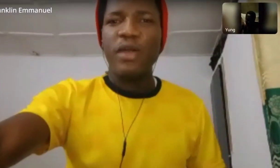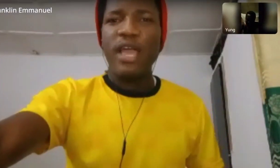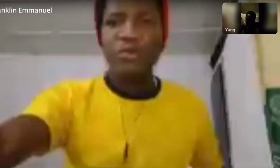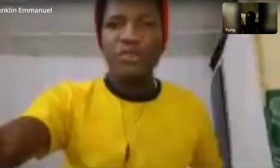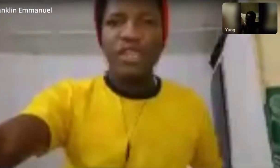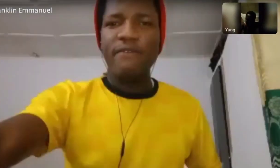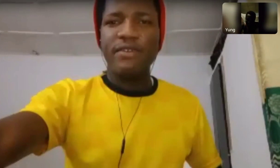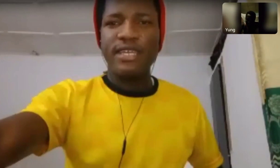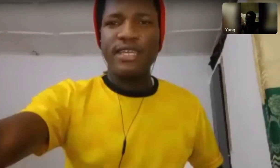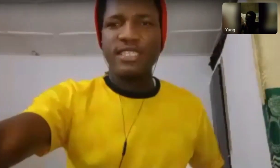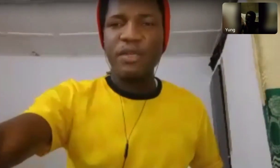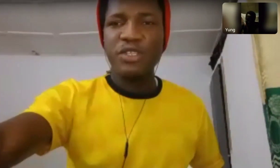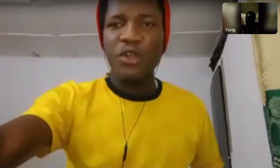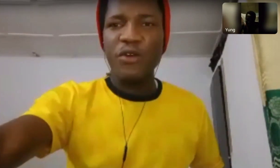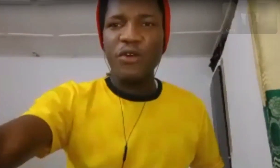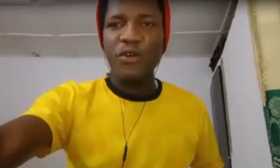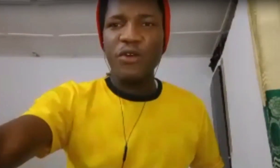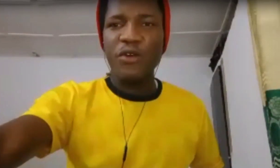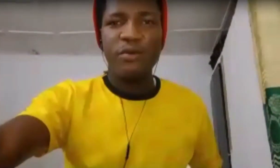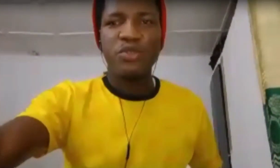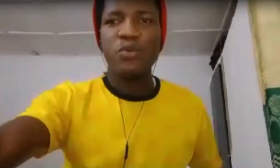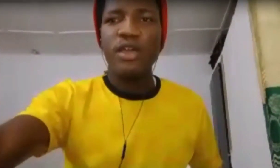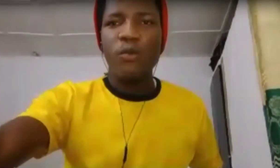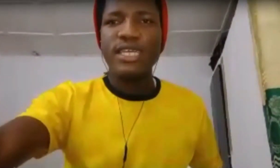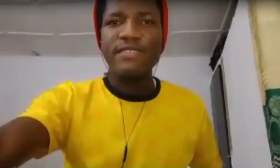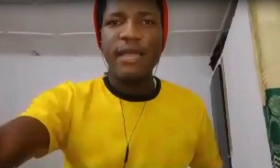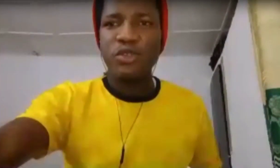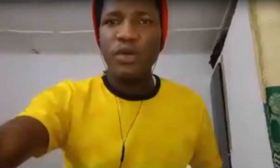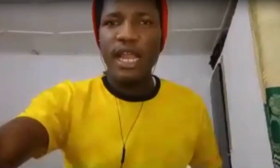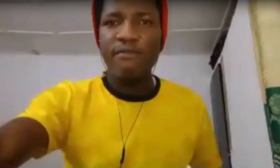can unmute you. So we still have time. We have time, so we can have more tries.